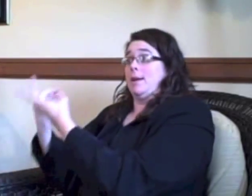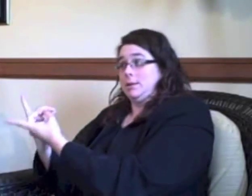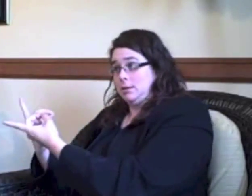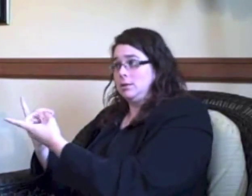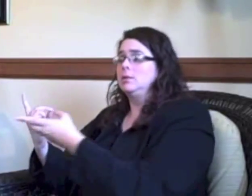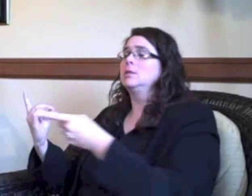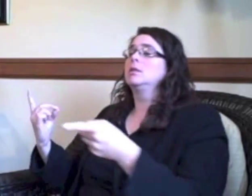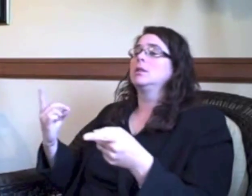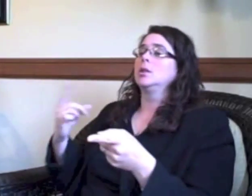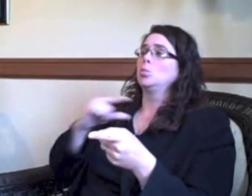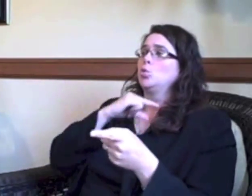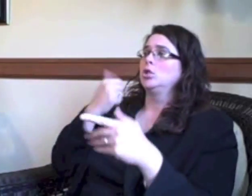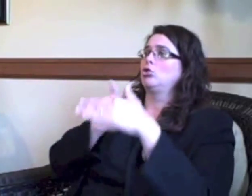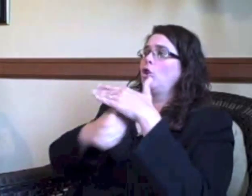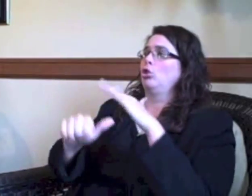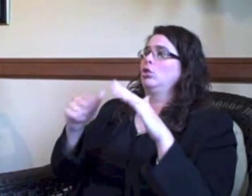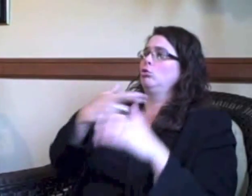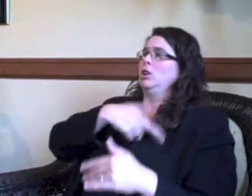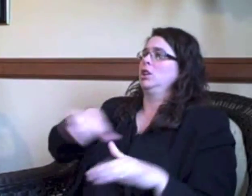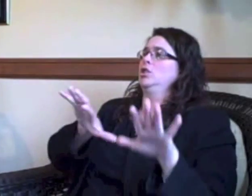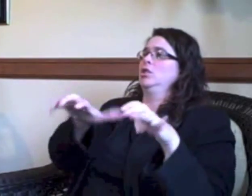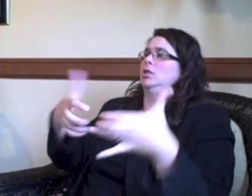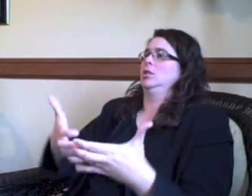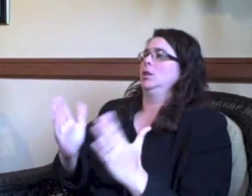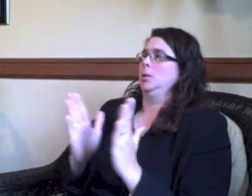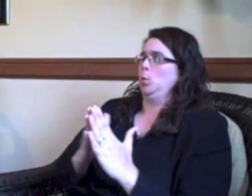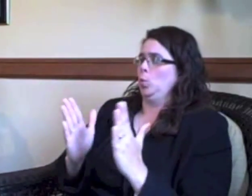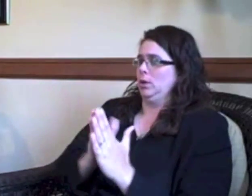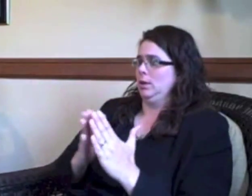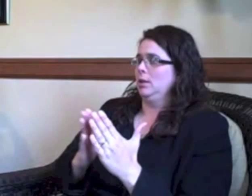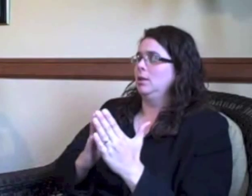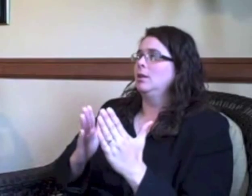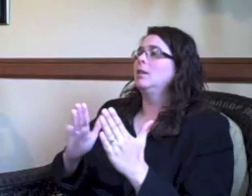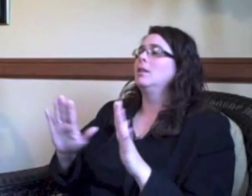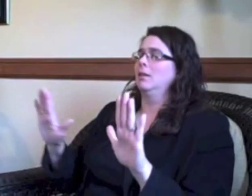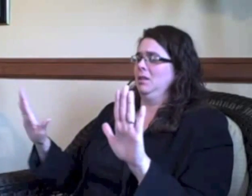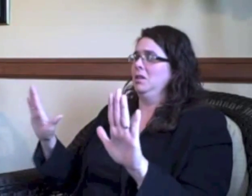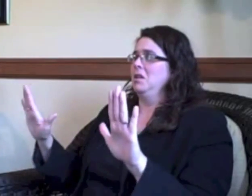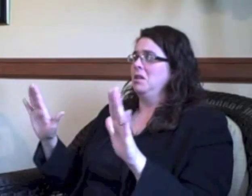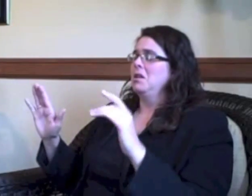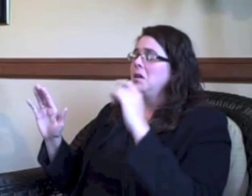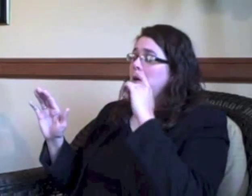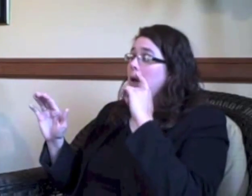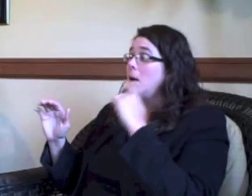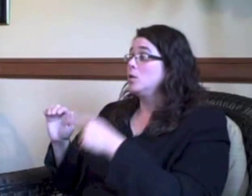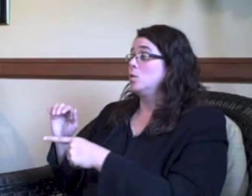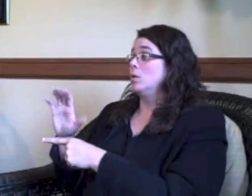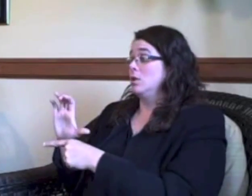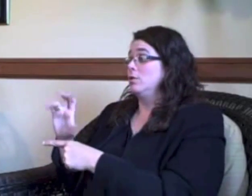the priests are under the bishop in the diocese, and the nuns are under the religious order in their community.